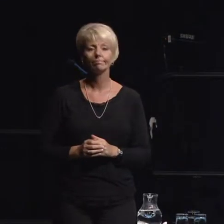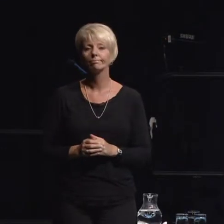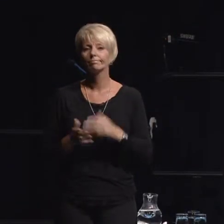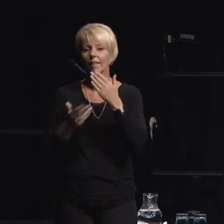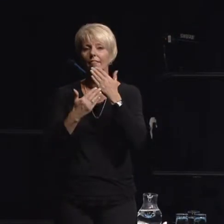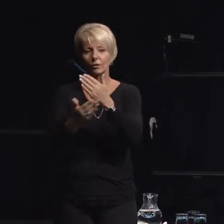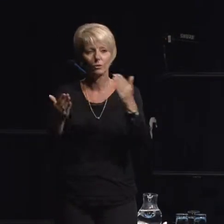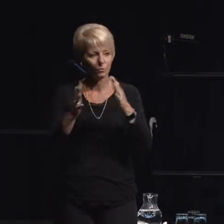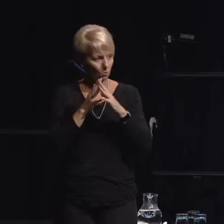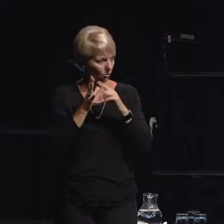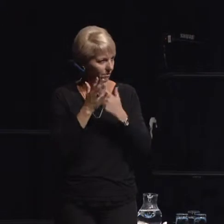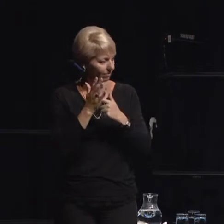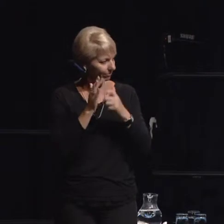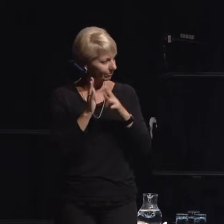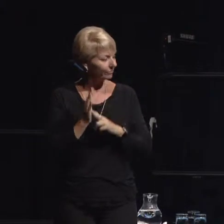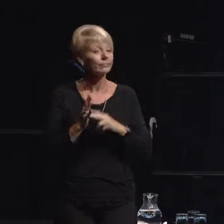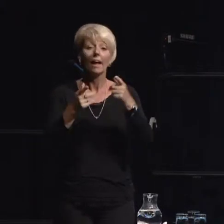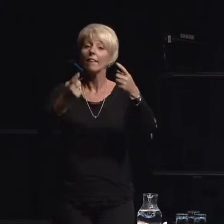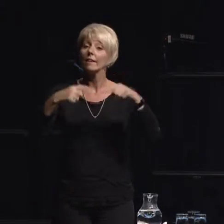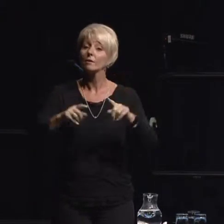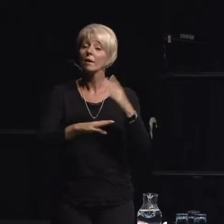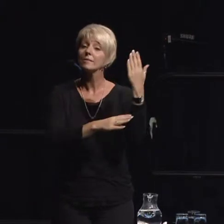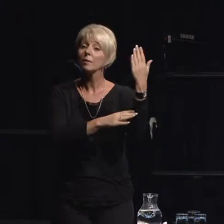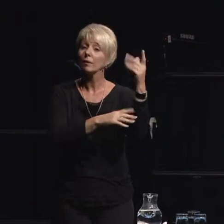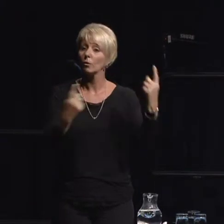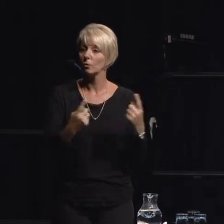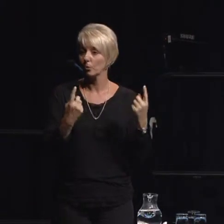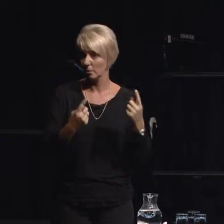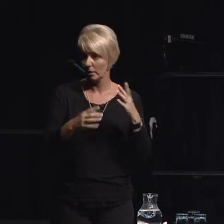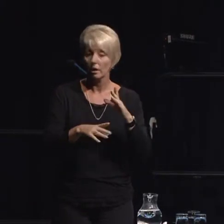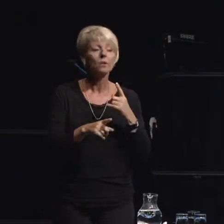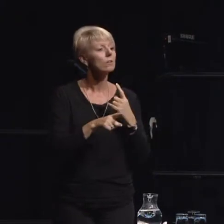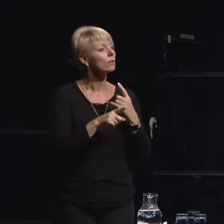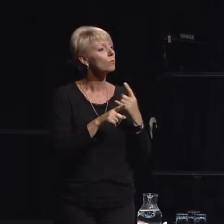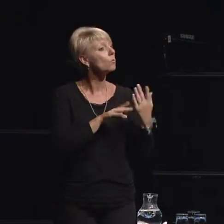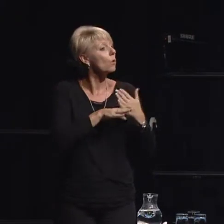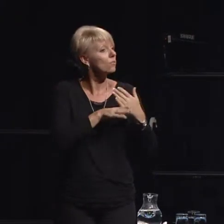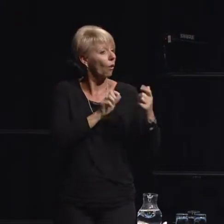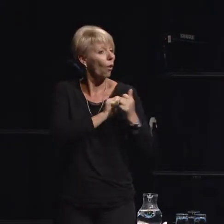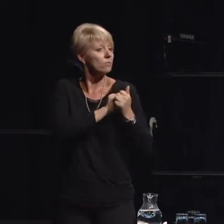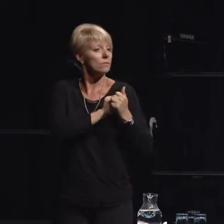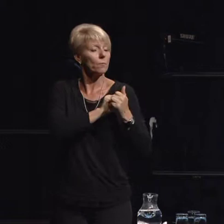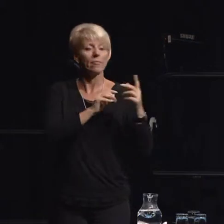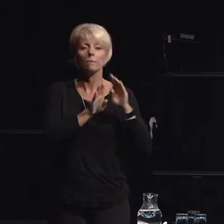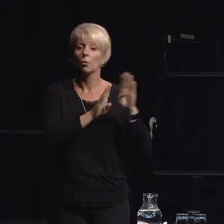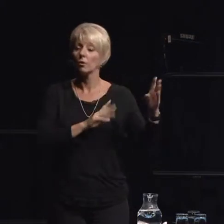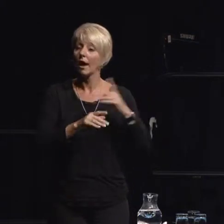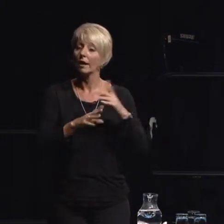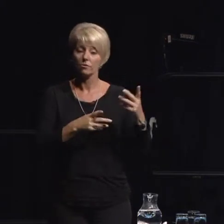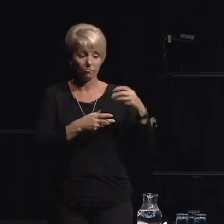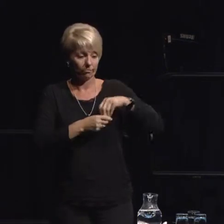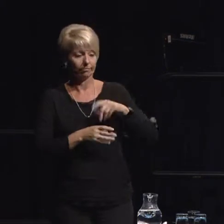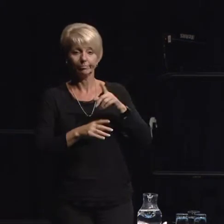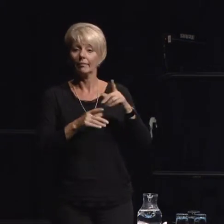Thank you, Warren. Our next speaker is someone who works closely with our board and has recently joined Southbank Institute, taking